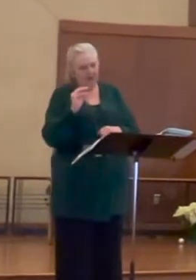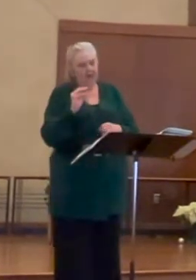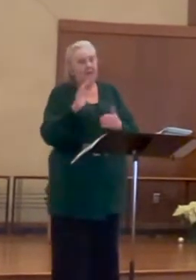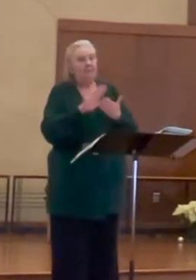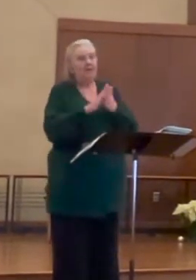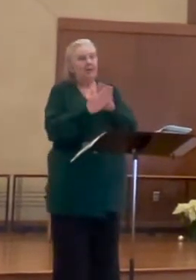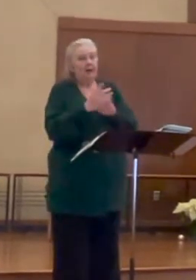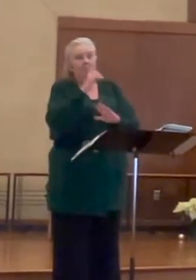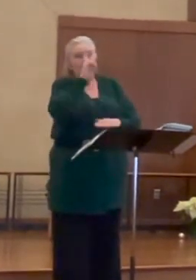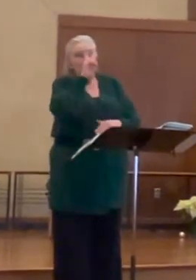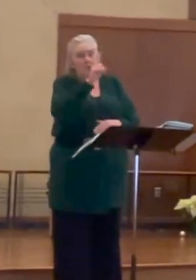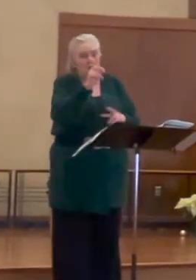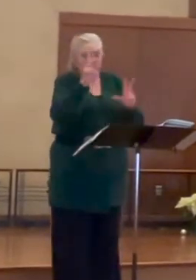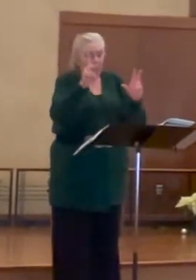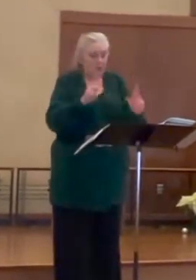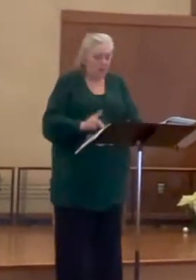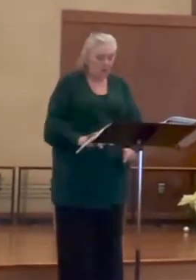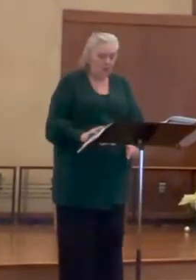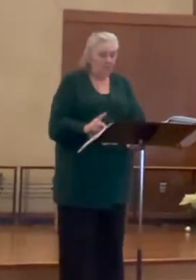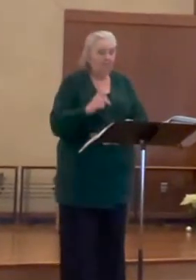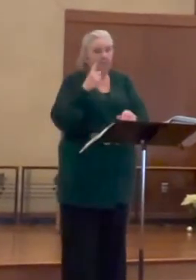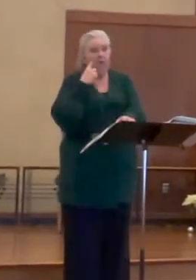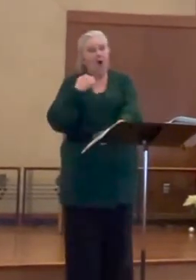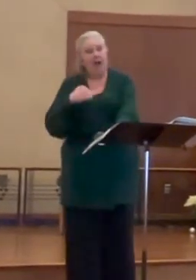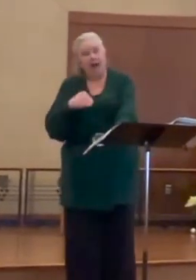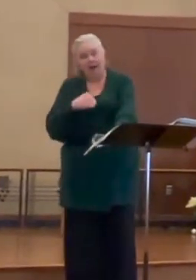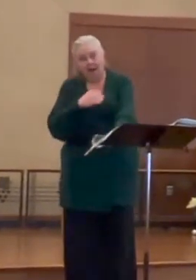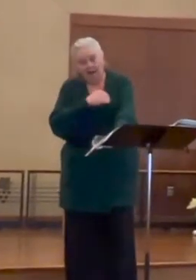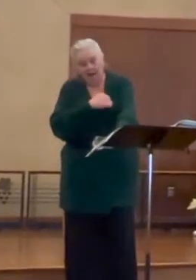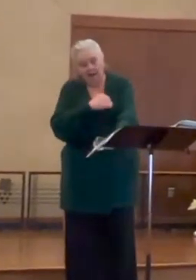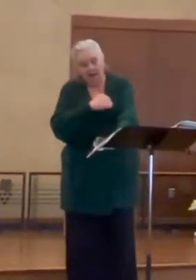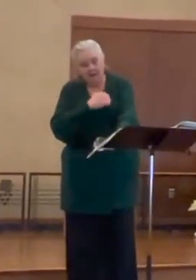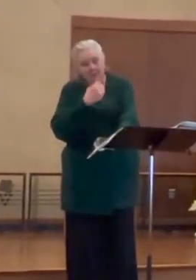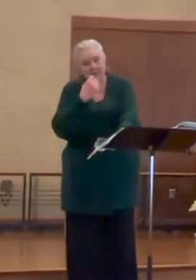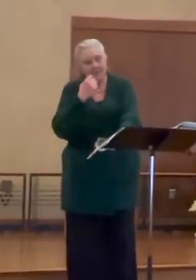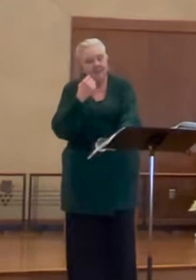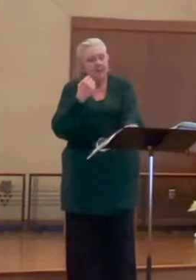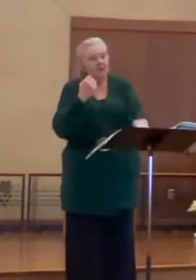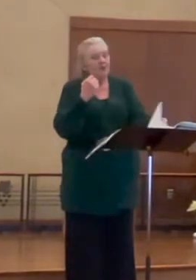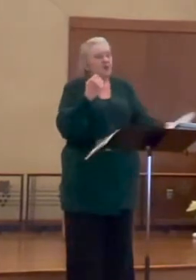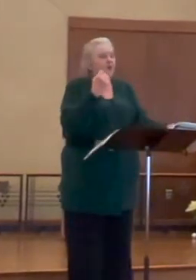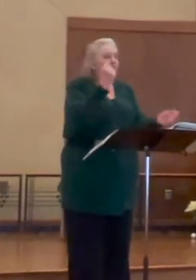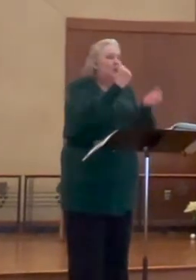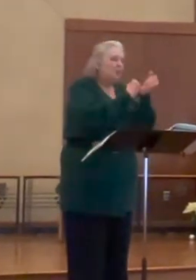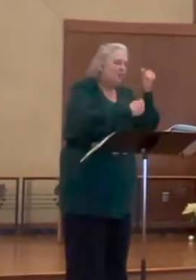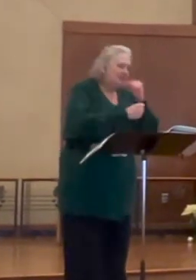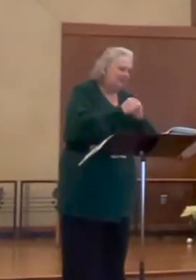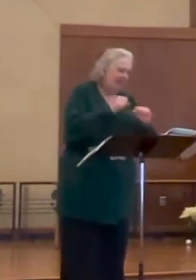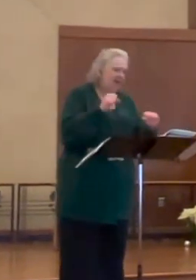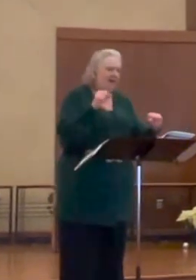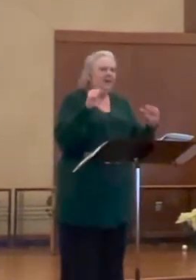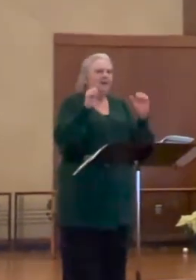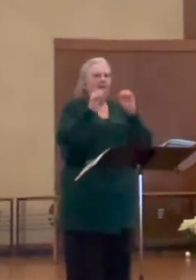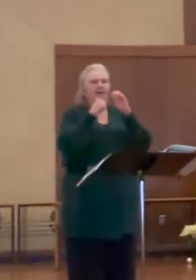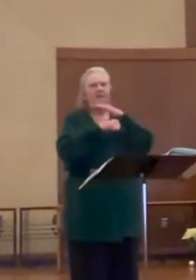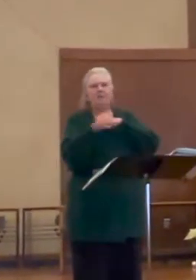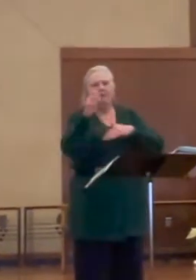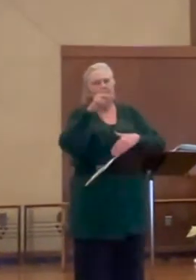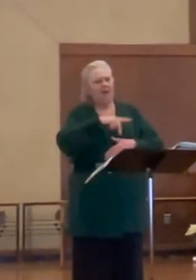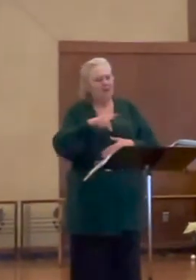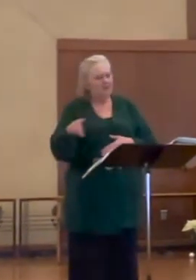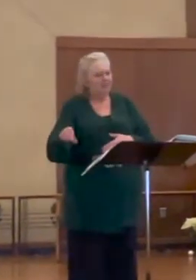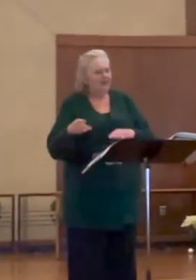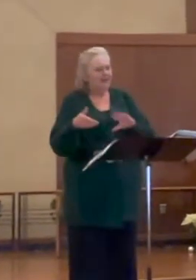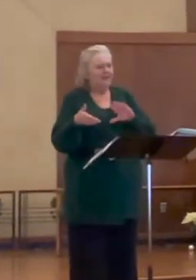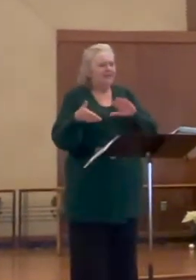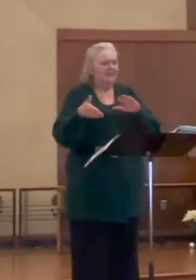human. For our sake, he was crucified under Pontius Pilate. He suffered death and was buried. On